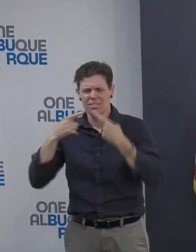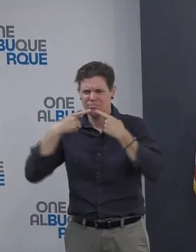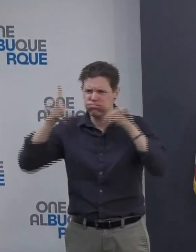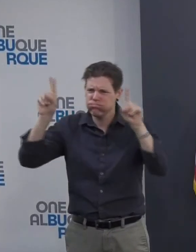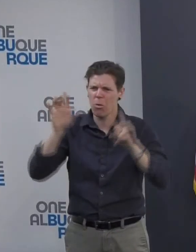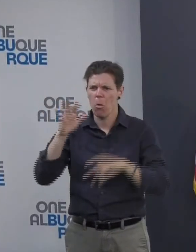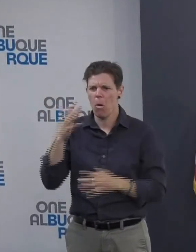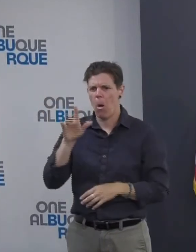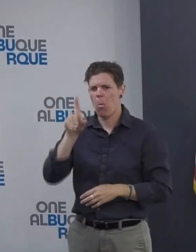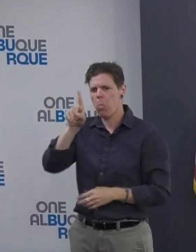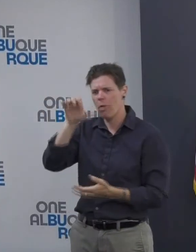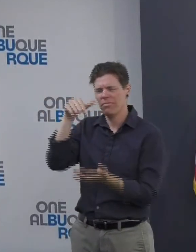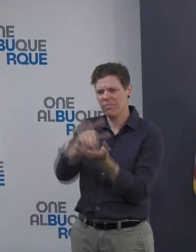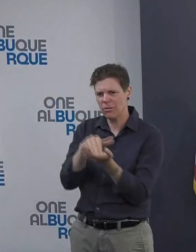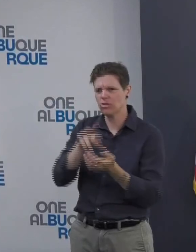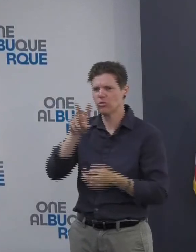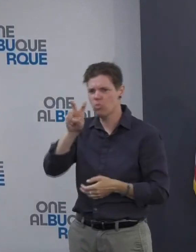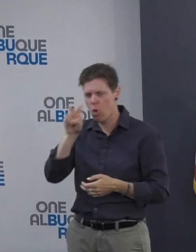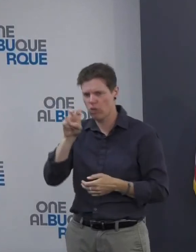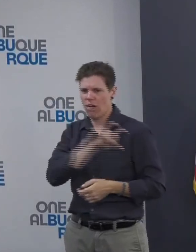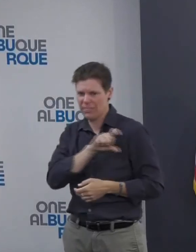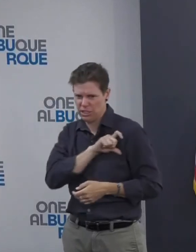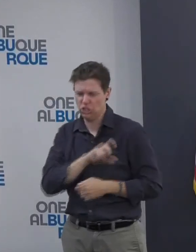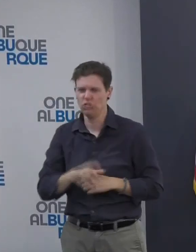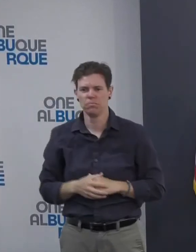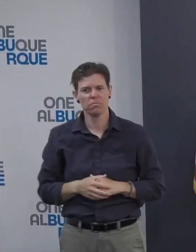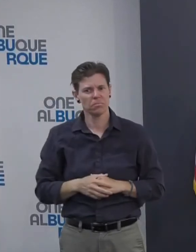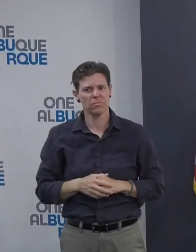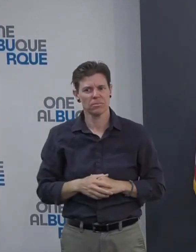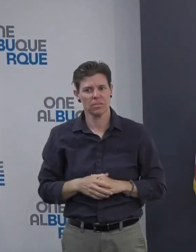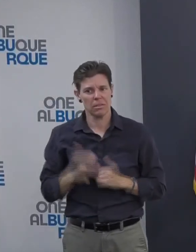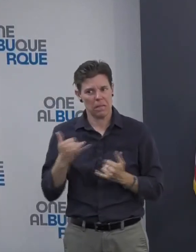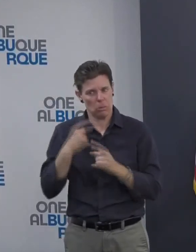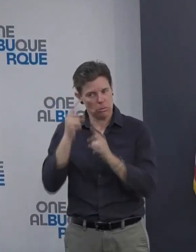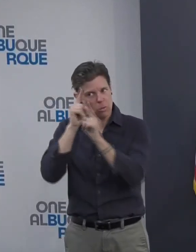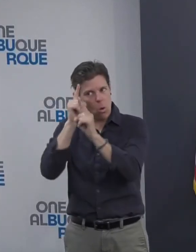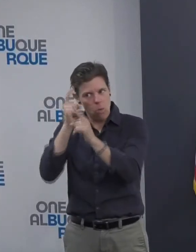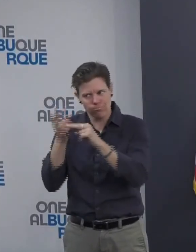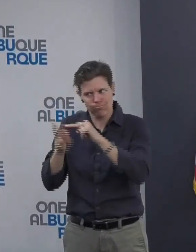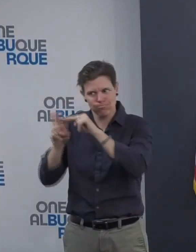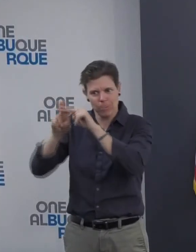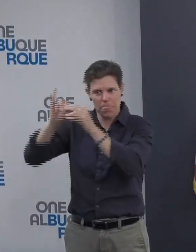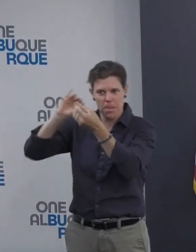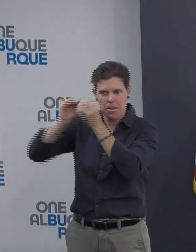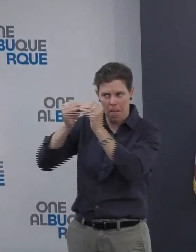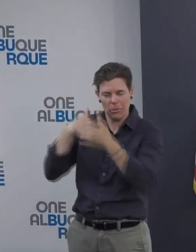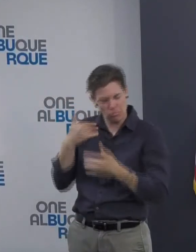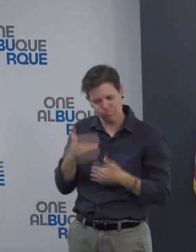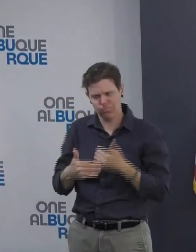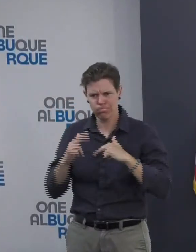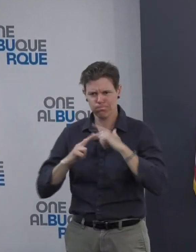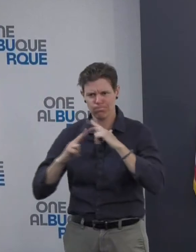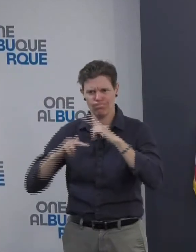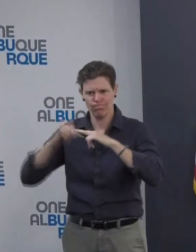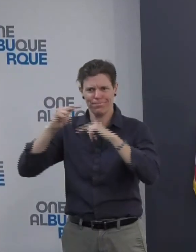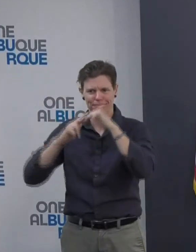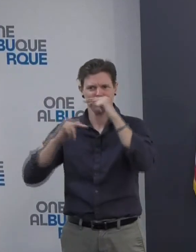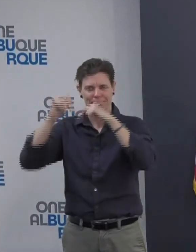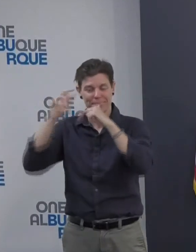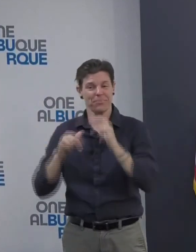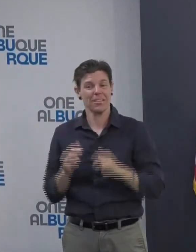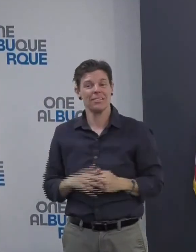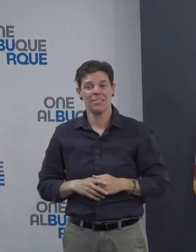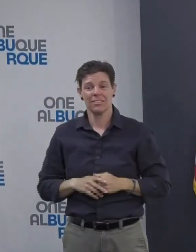We're halfway there. We're on target, but that's just the beginning. I mean, in a sense that just gets us back to where we